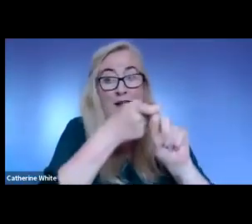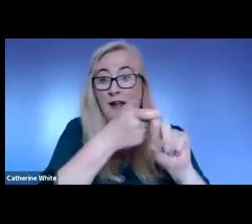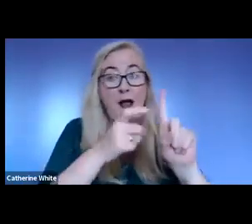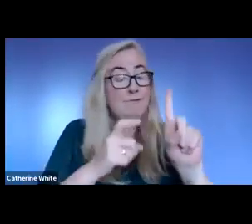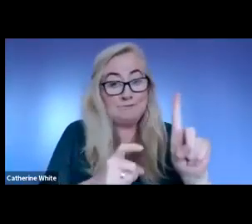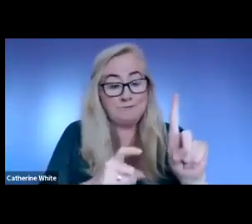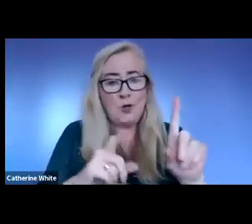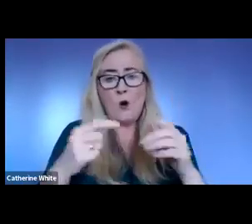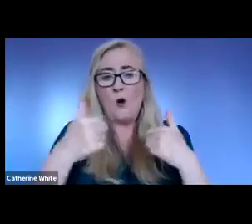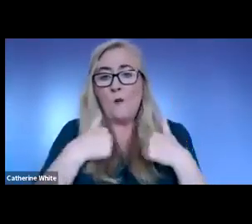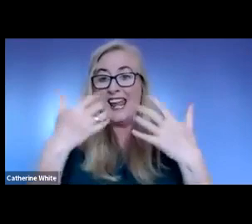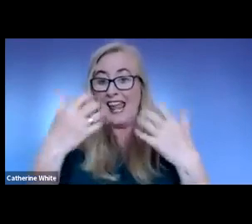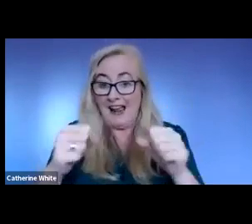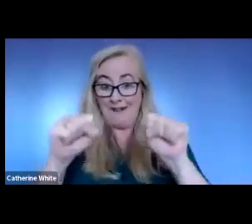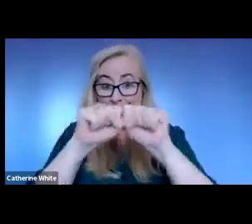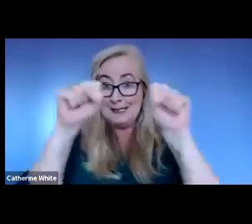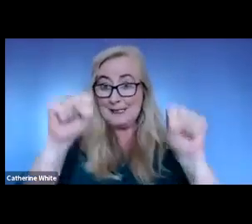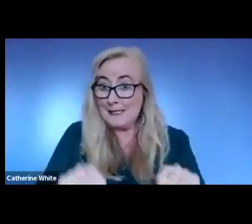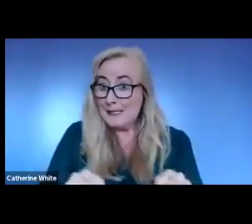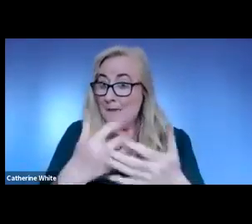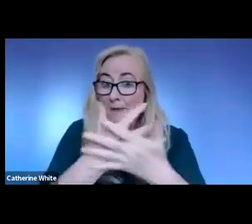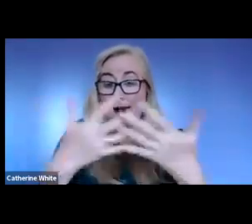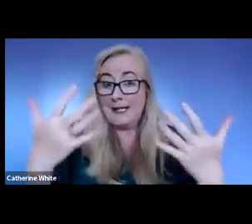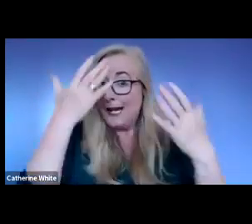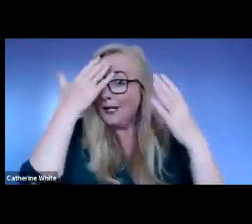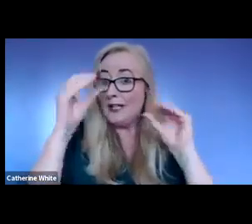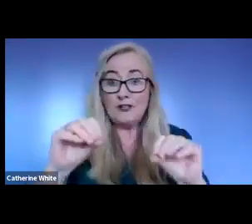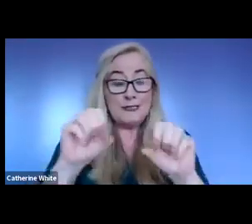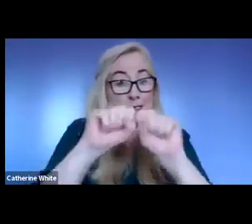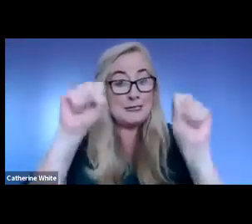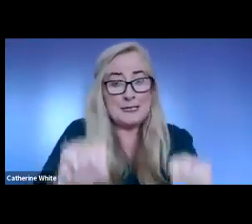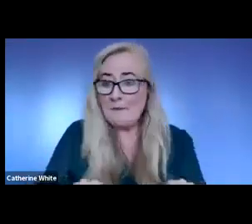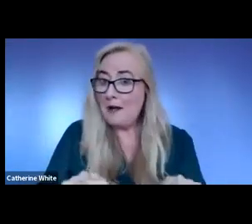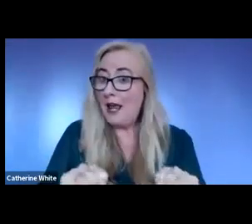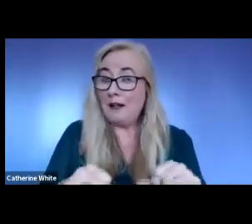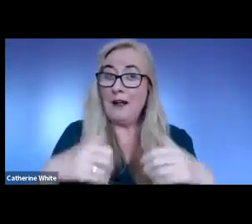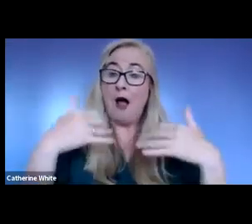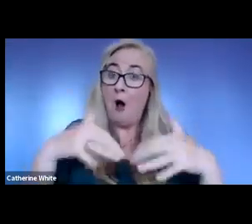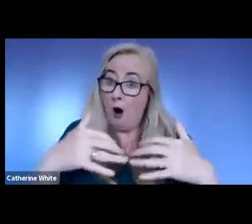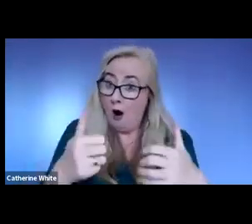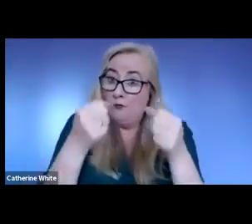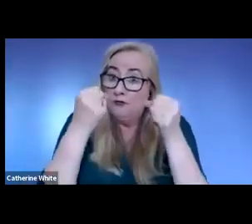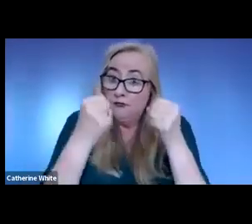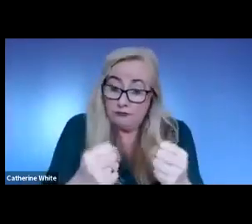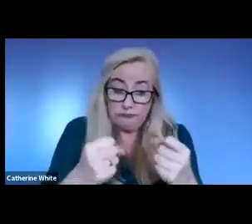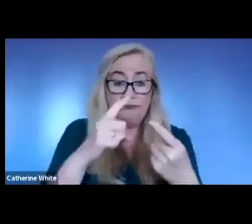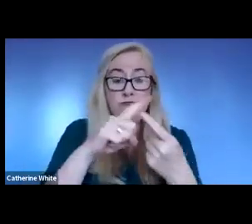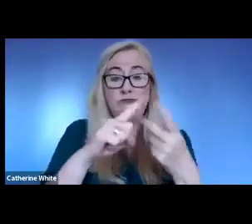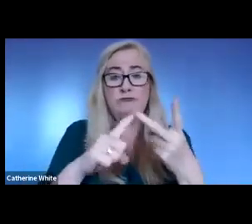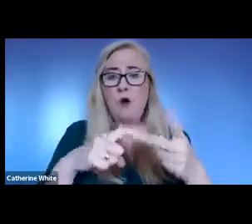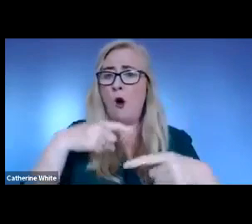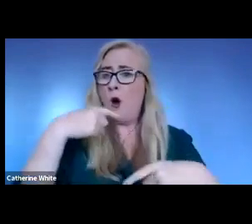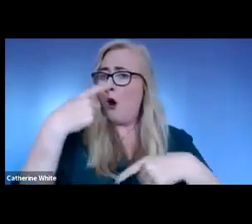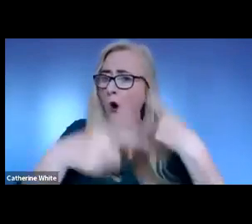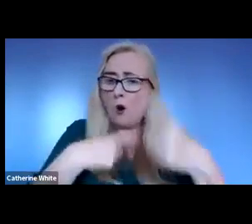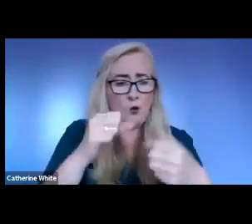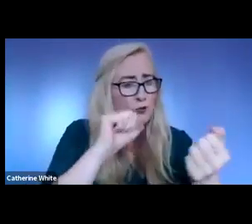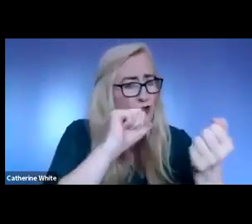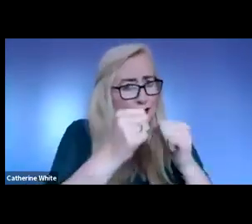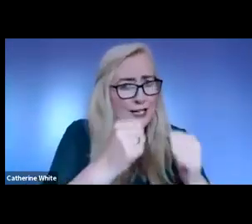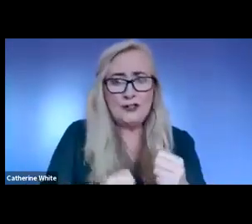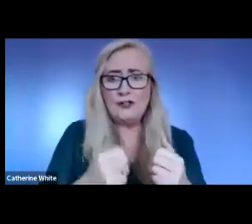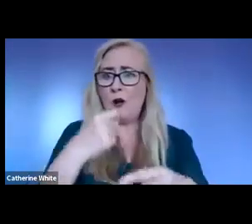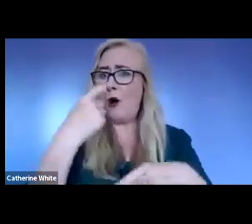I think we have a system, and many education systems are the same, that are extraordinarily resilient. There's always change, there's always something